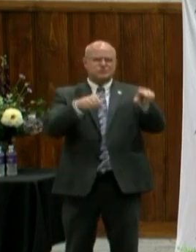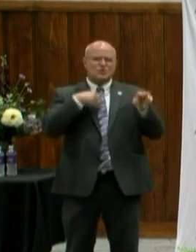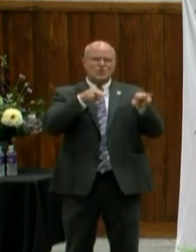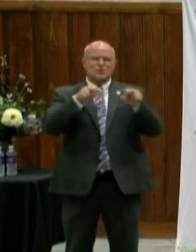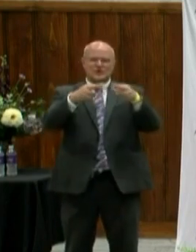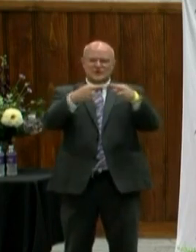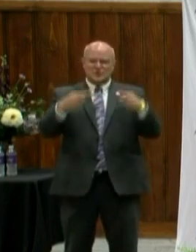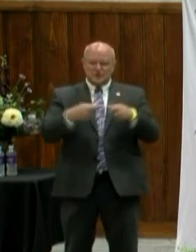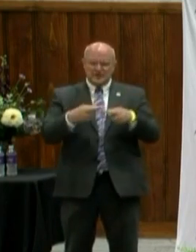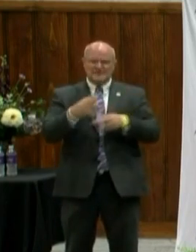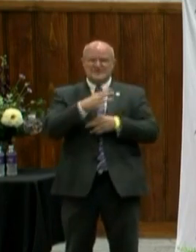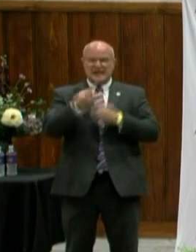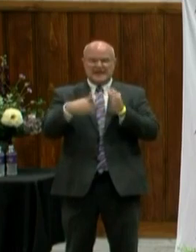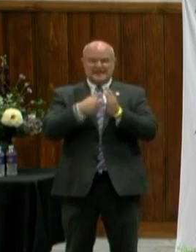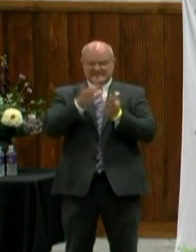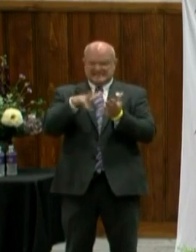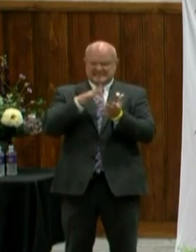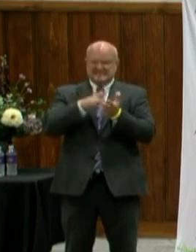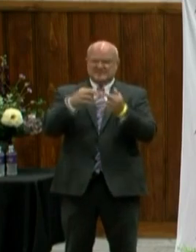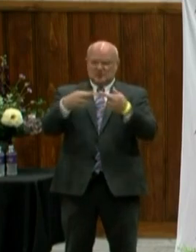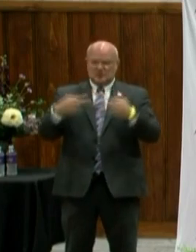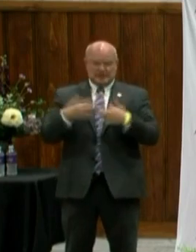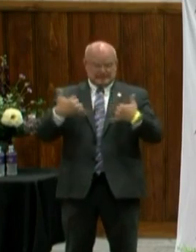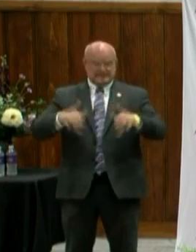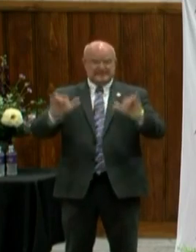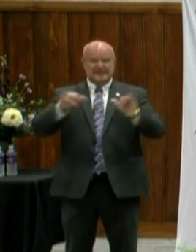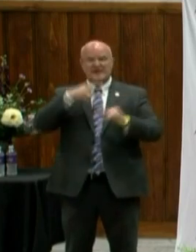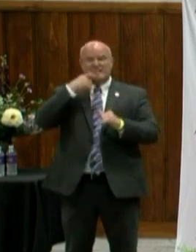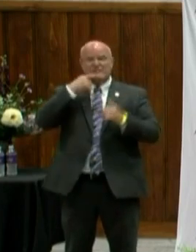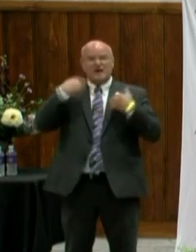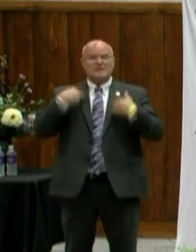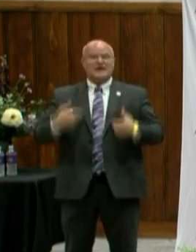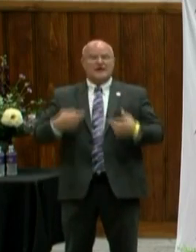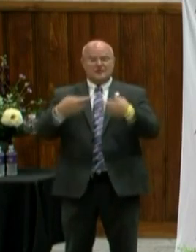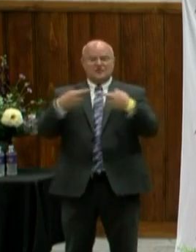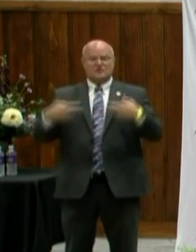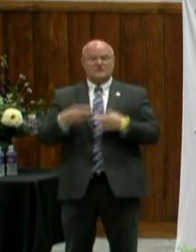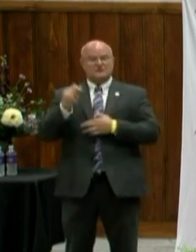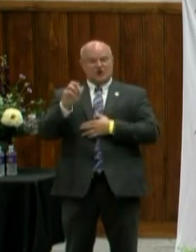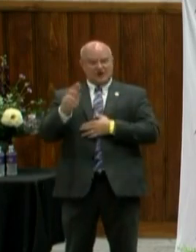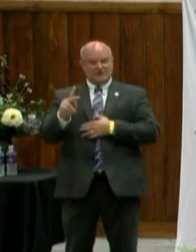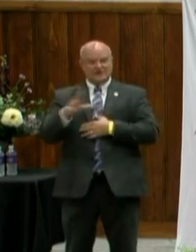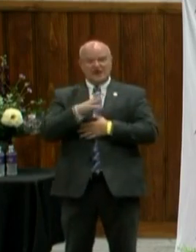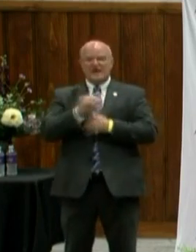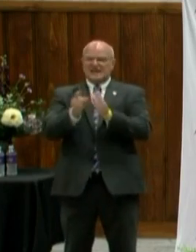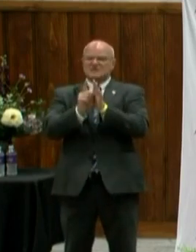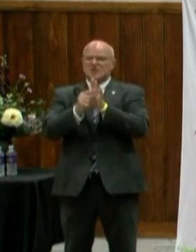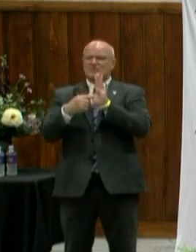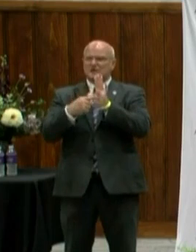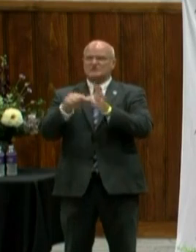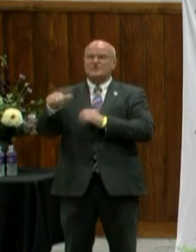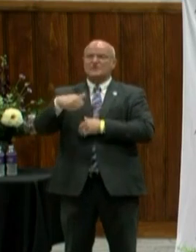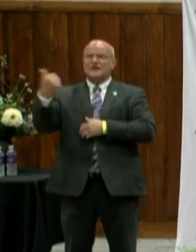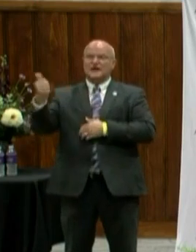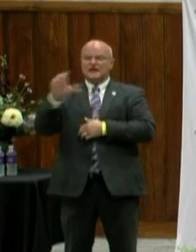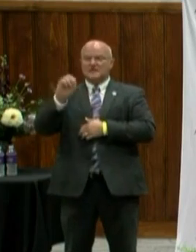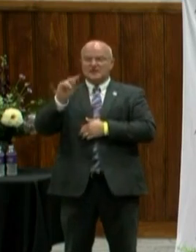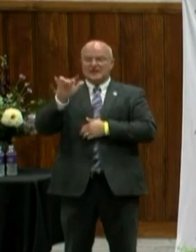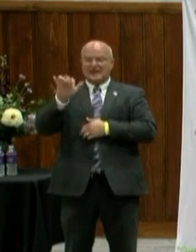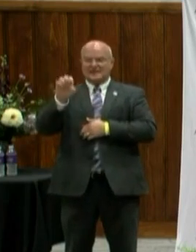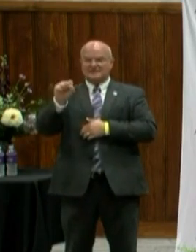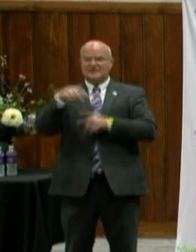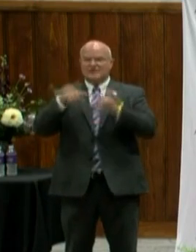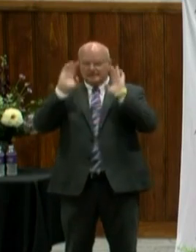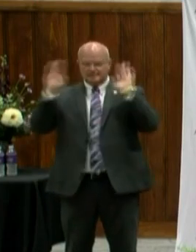the region, and of course this is the central region of the public health regions in Arkansas. In a moment I'll show the other counties, but I just